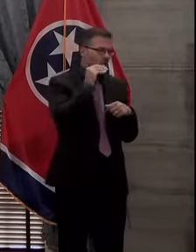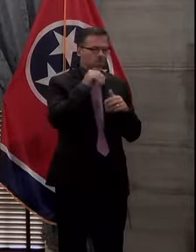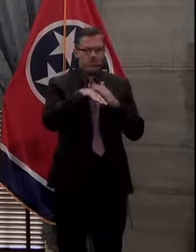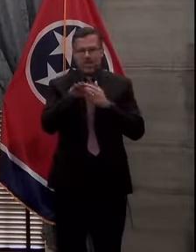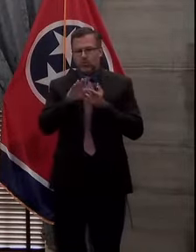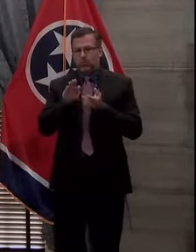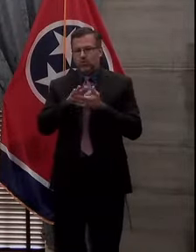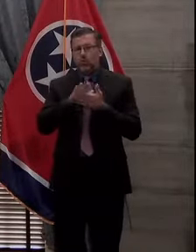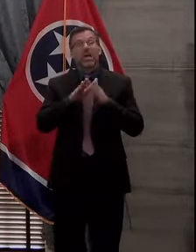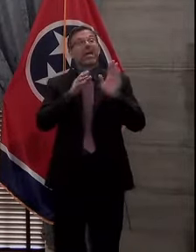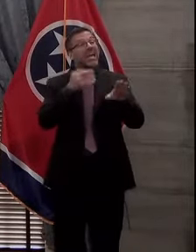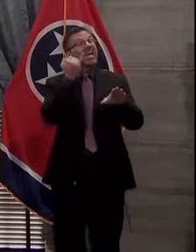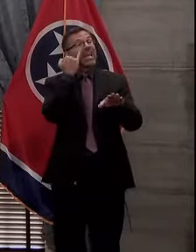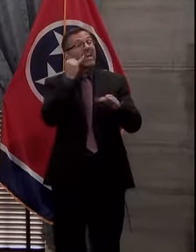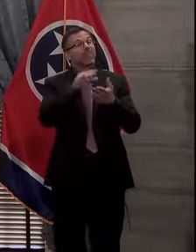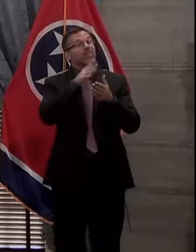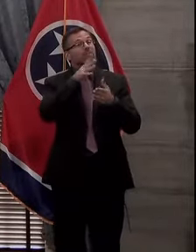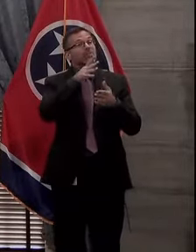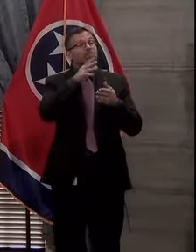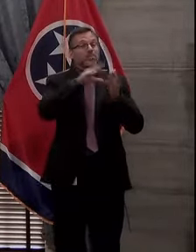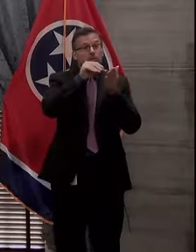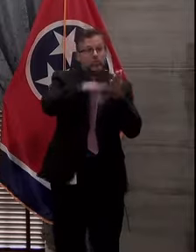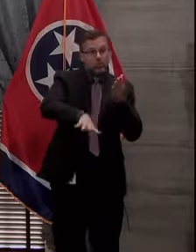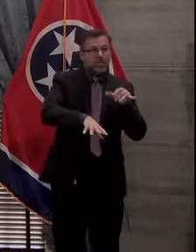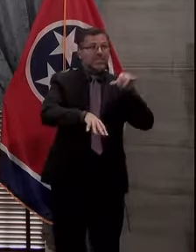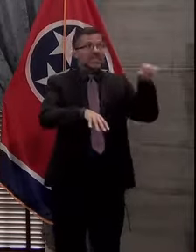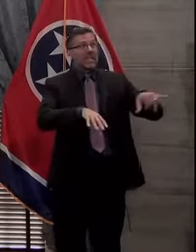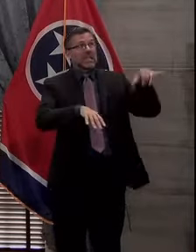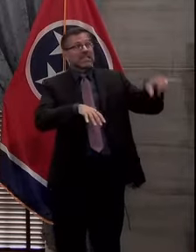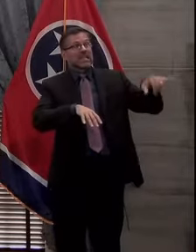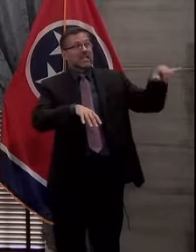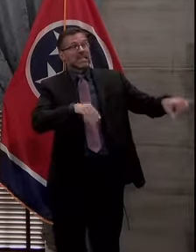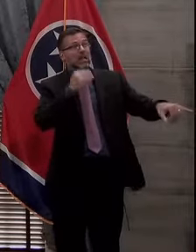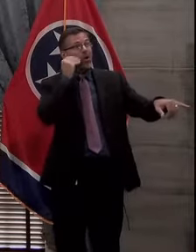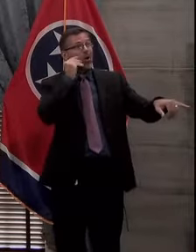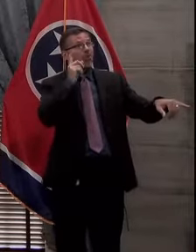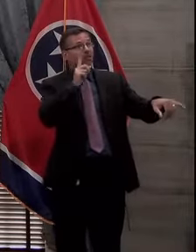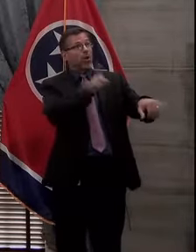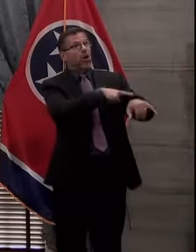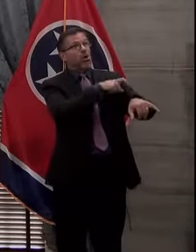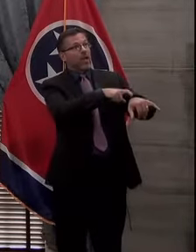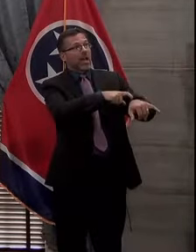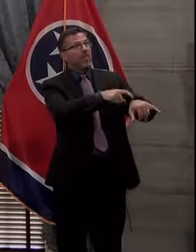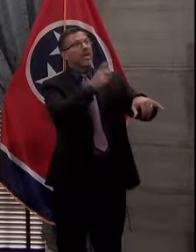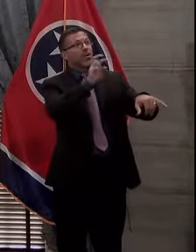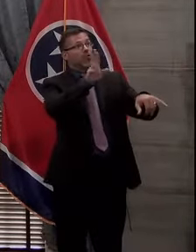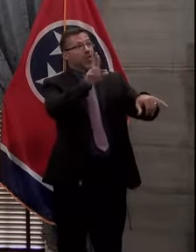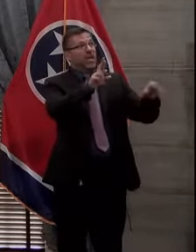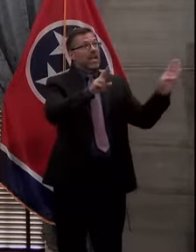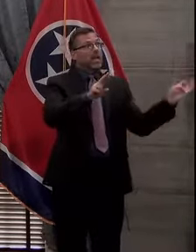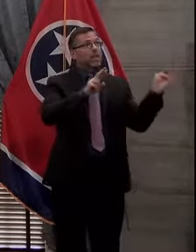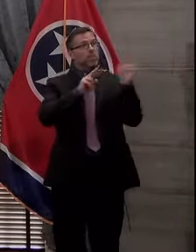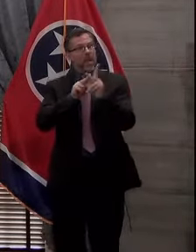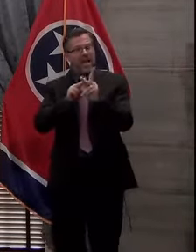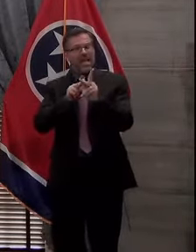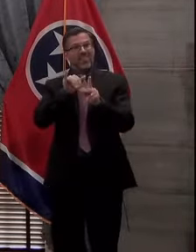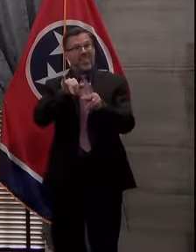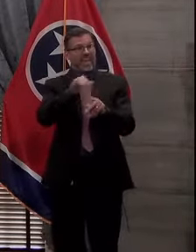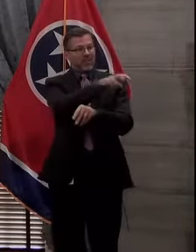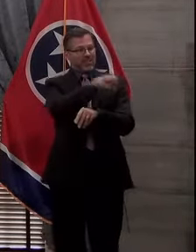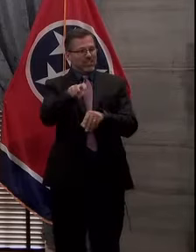school when they've been out of school for so long? And we know how critically important it is for them to get back in school buildings where the strongest learning can take